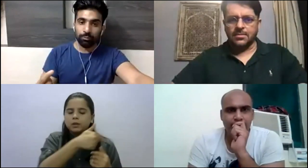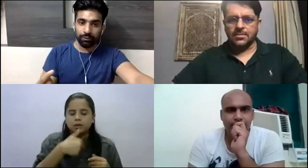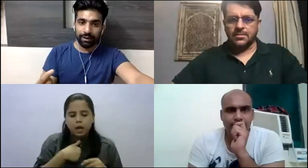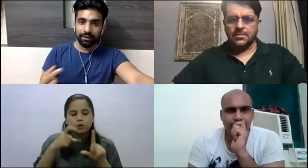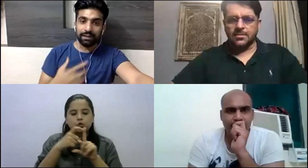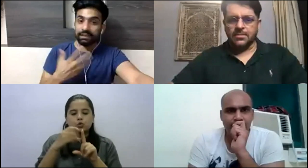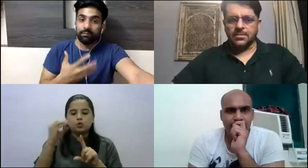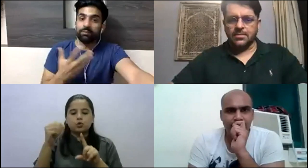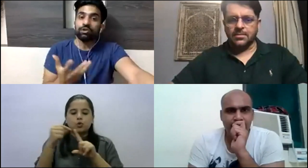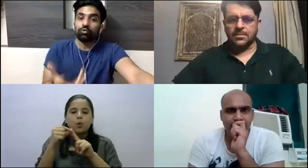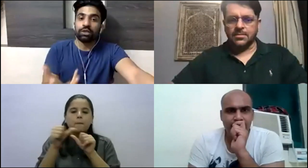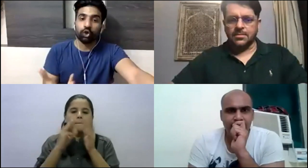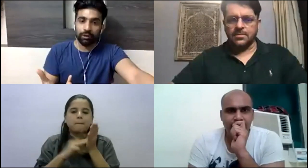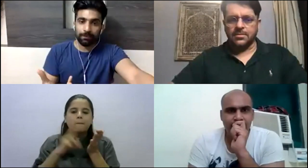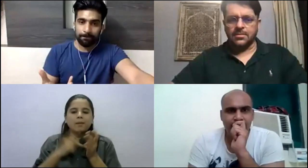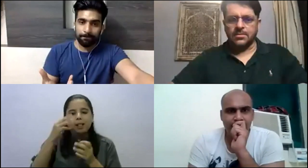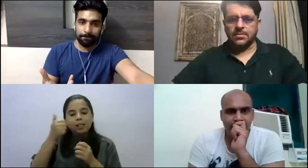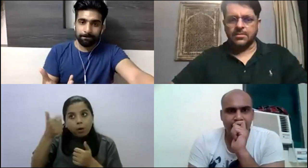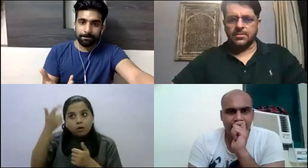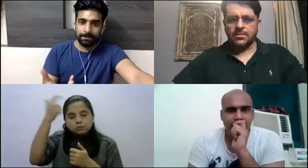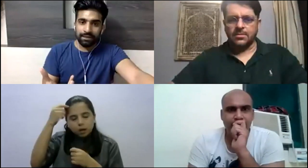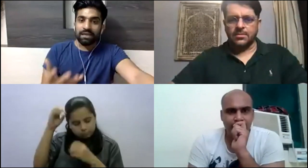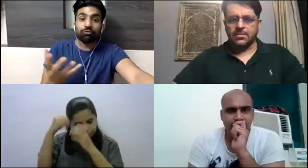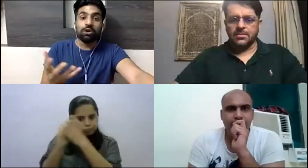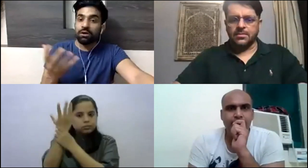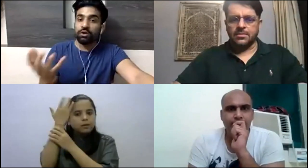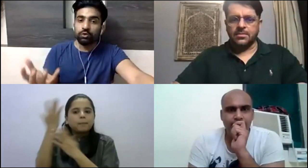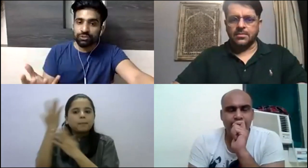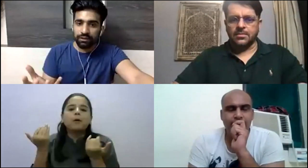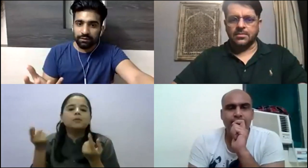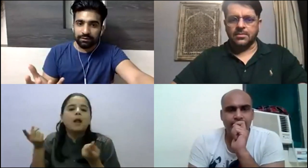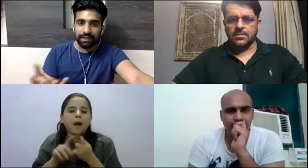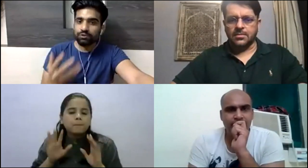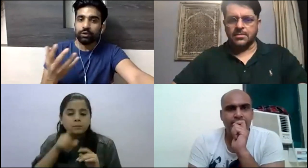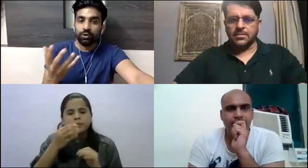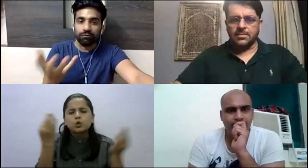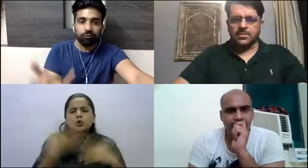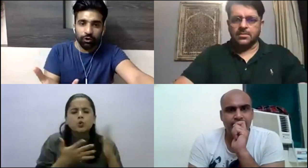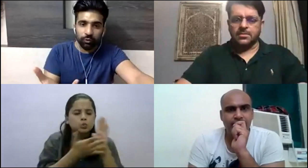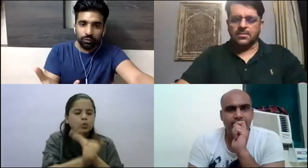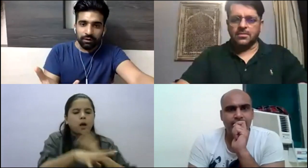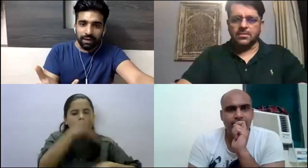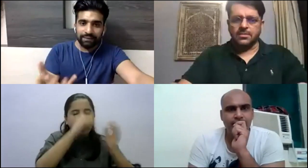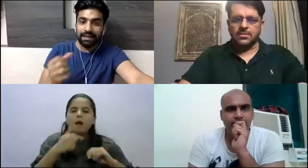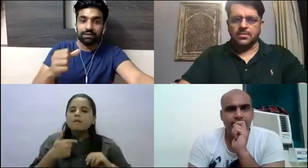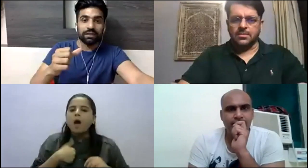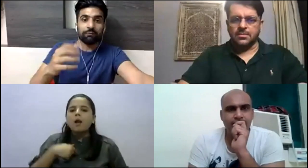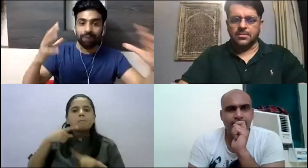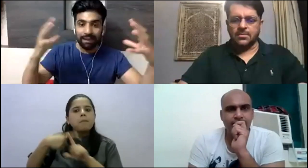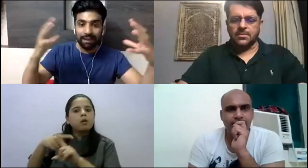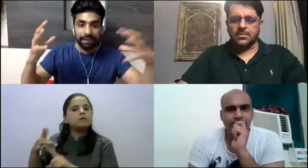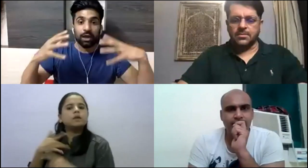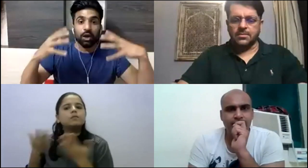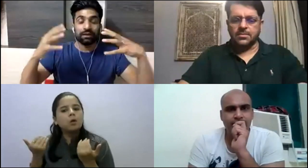your brain, and they will make you feel good. If you learn a new skill, that is going to reward you, and that